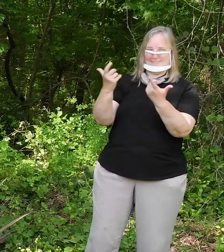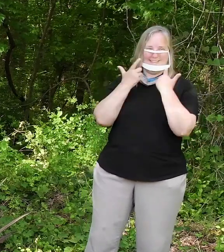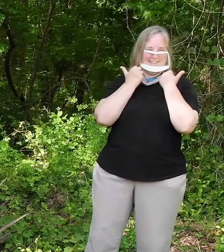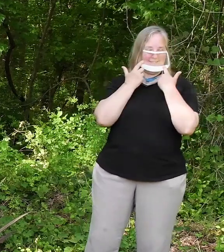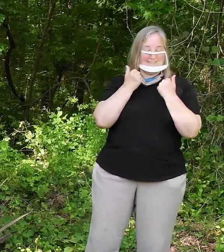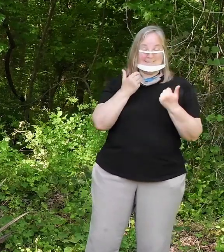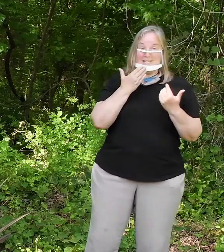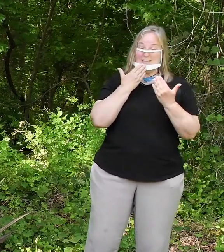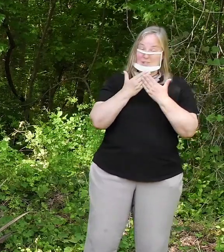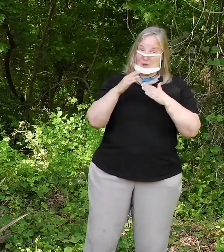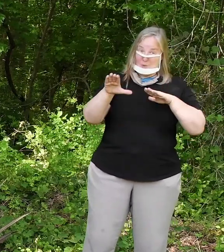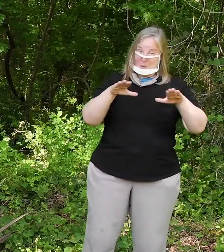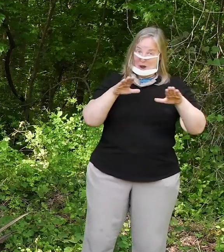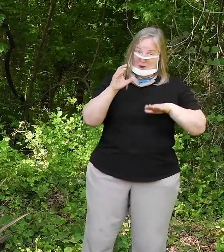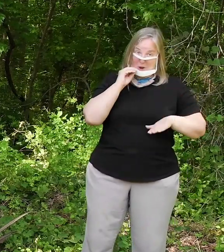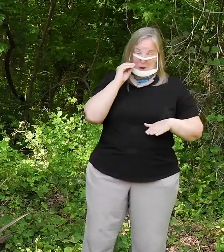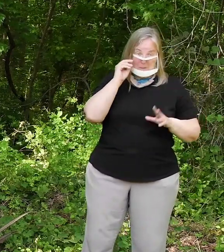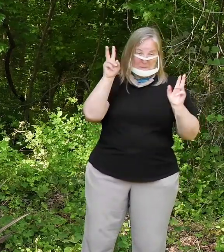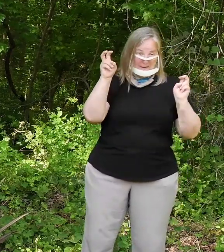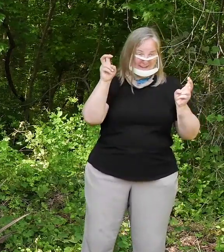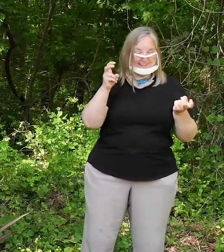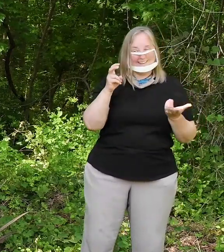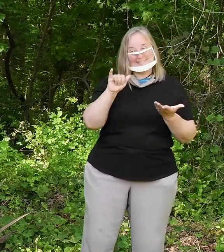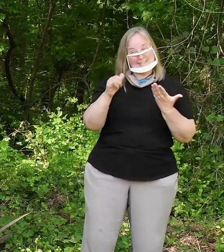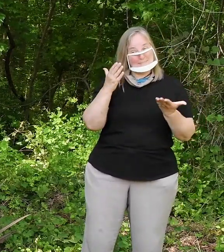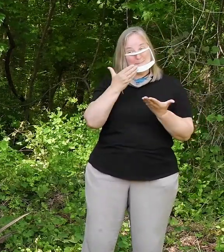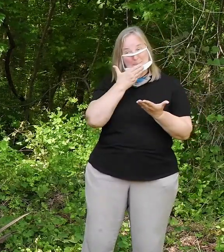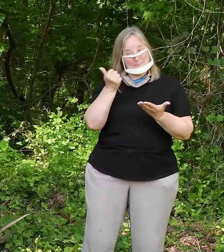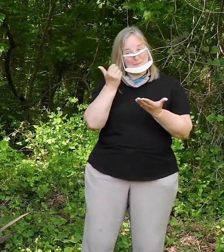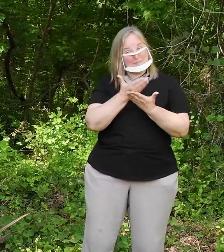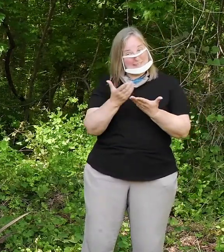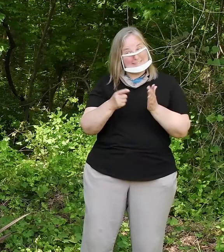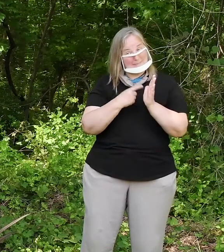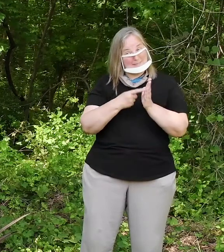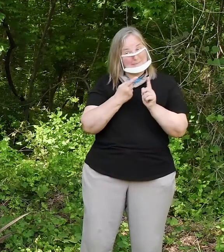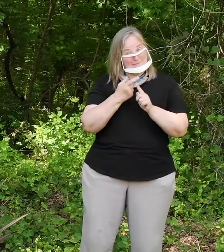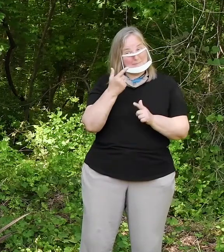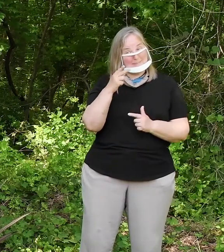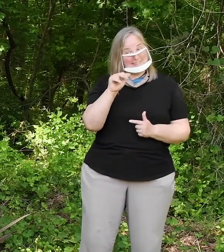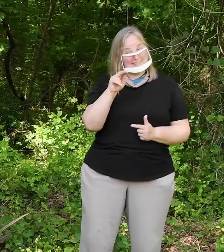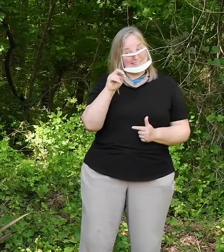it's a good walk home, which is probably a better thing sometimes from Guinness.